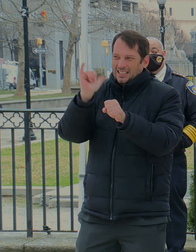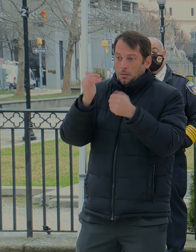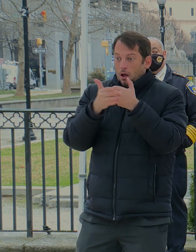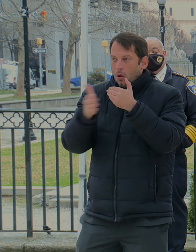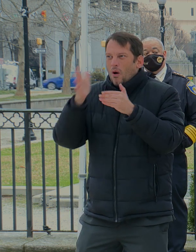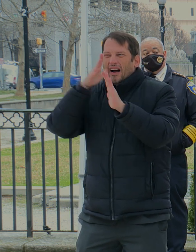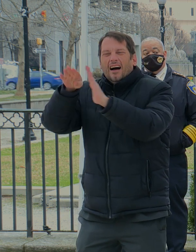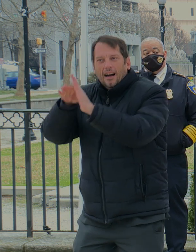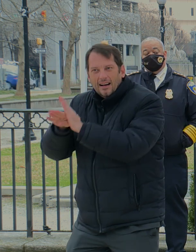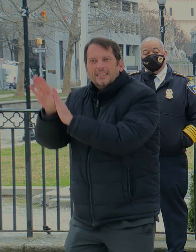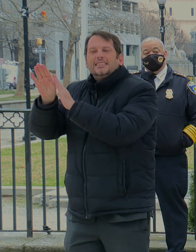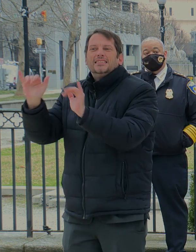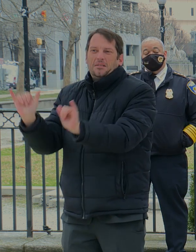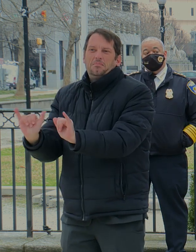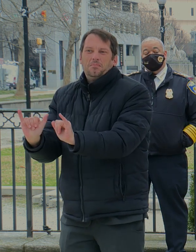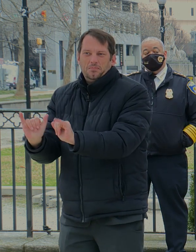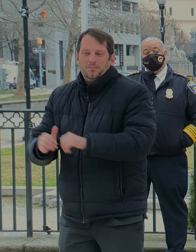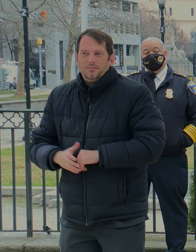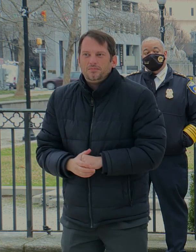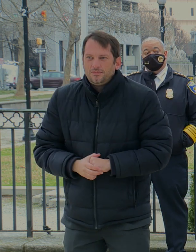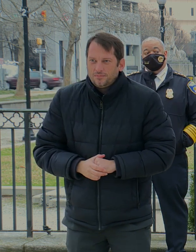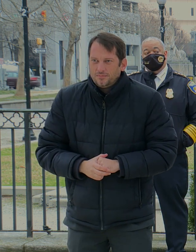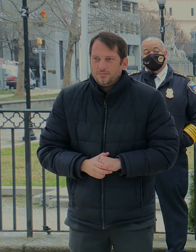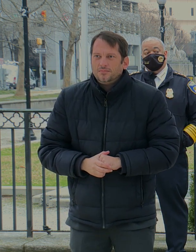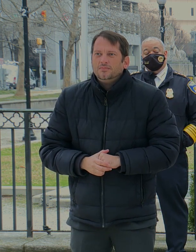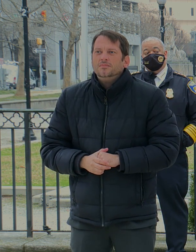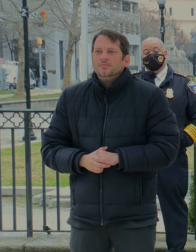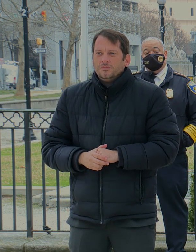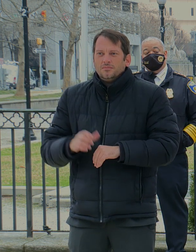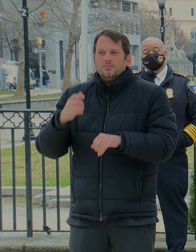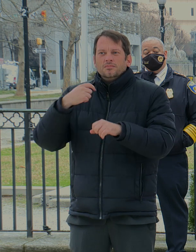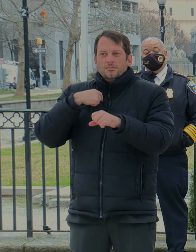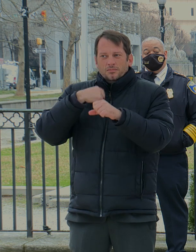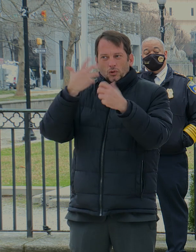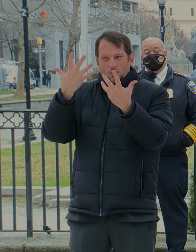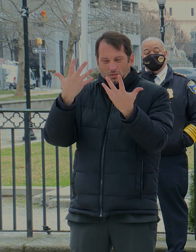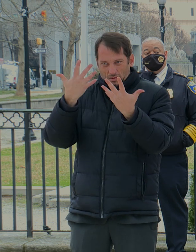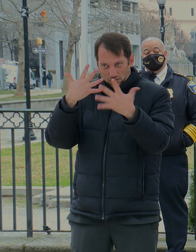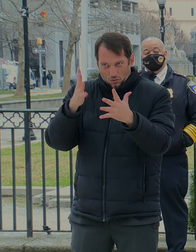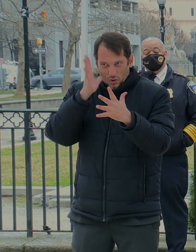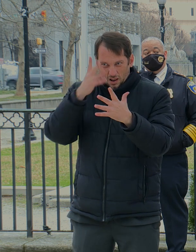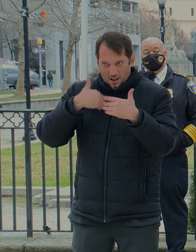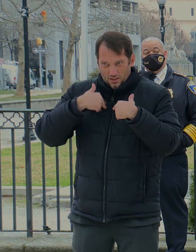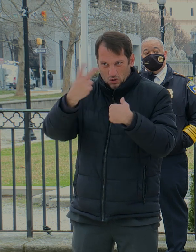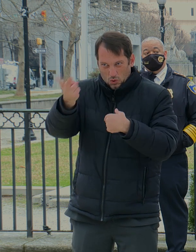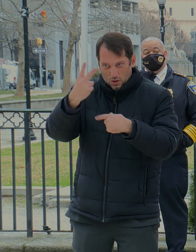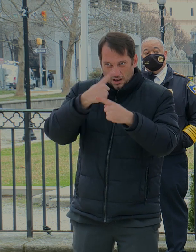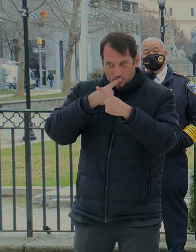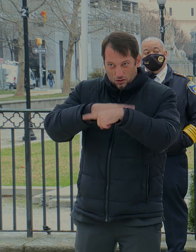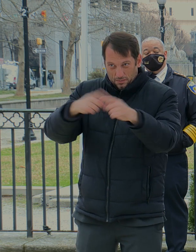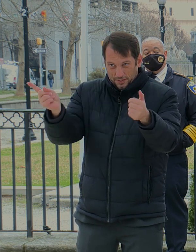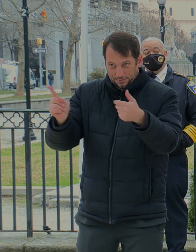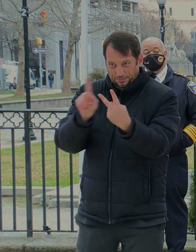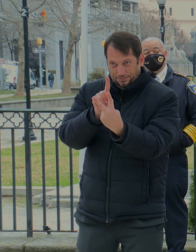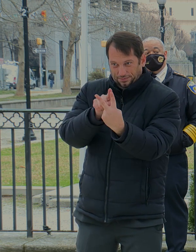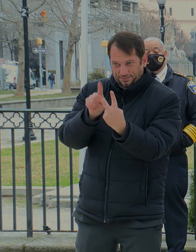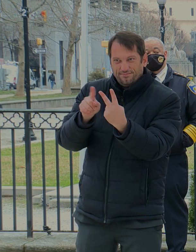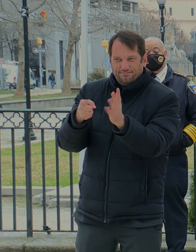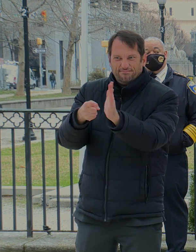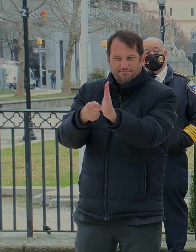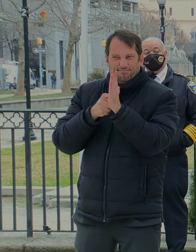New Year's. Thus, I am making 2 announcements regarding our current mandates. I will be looking at the